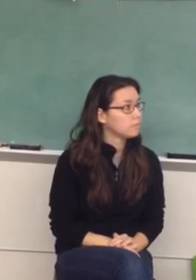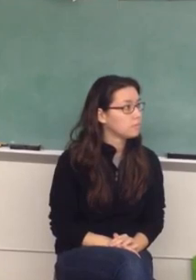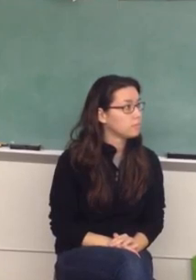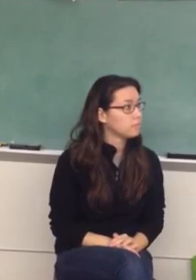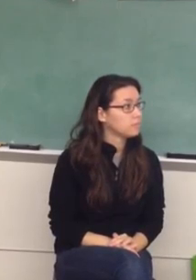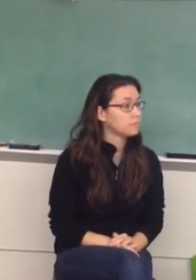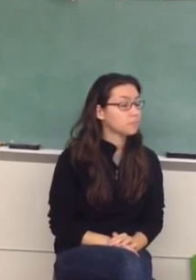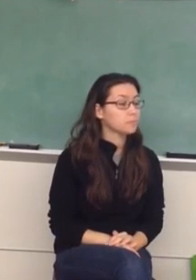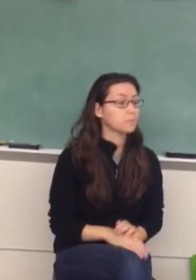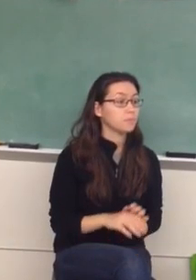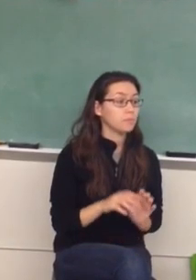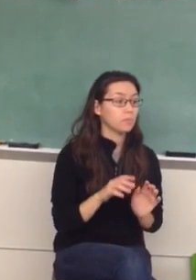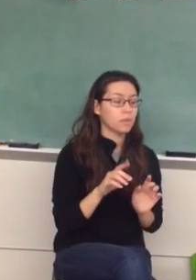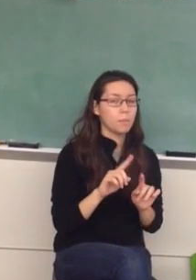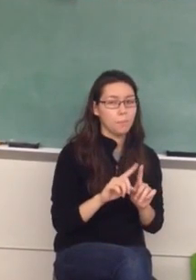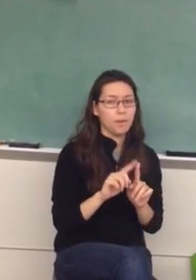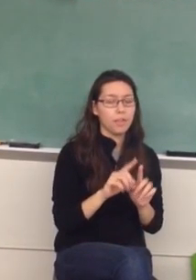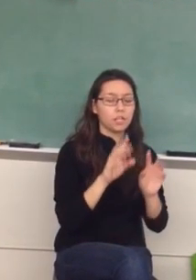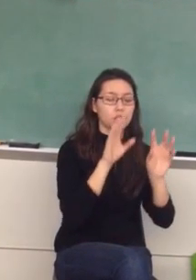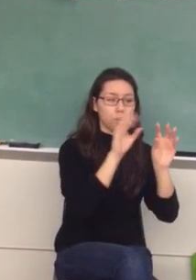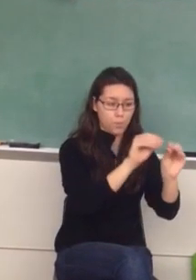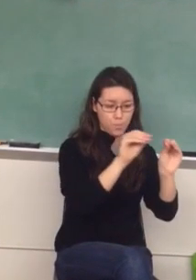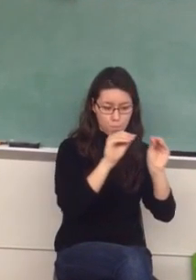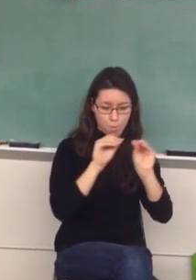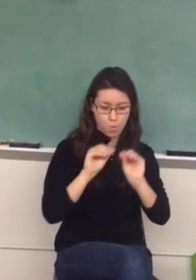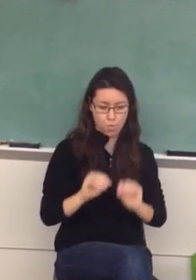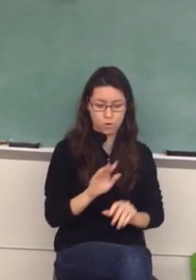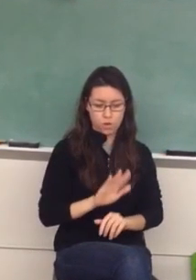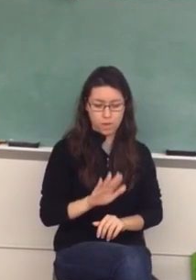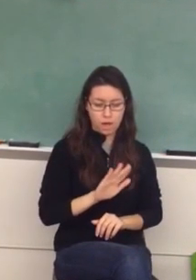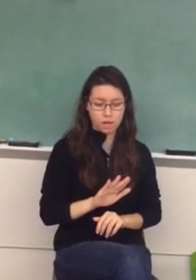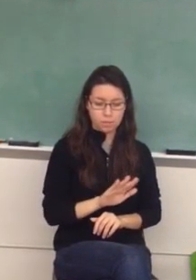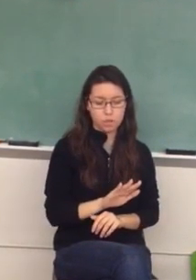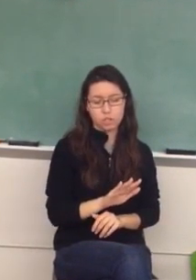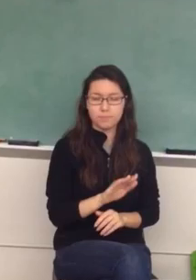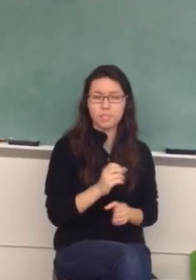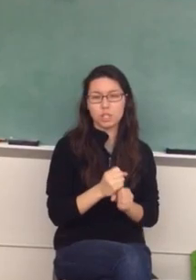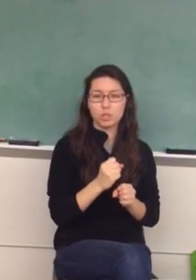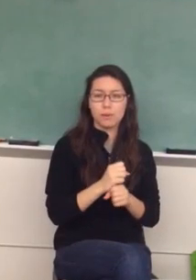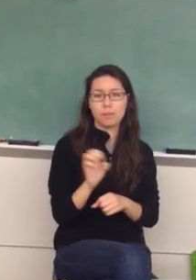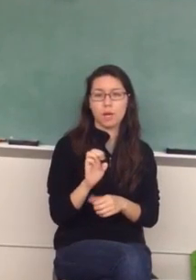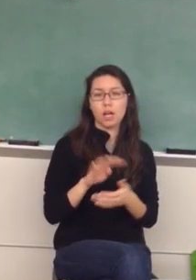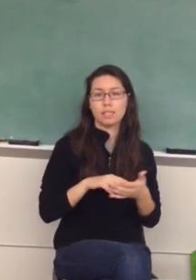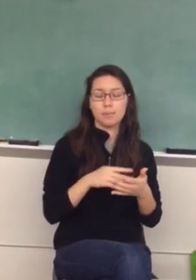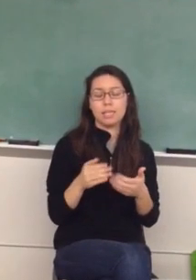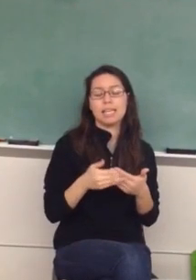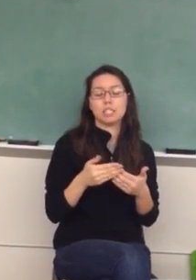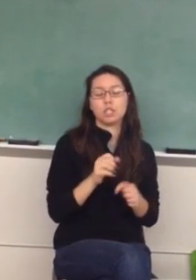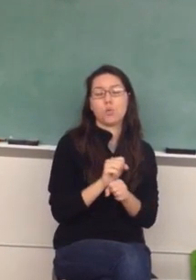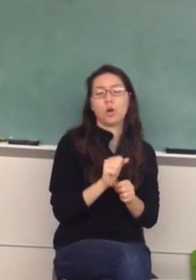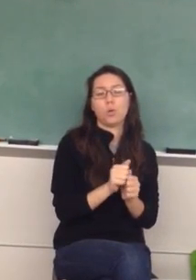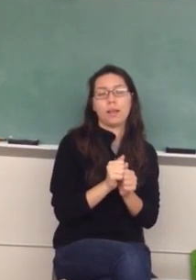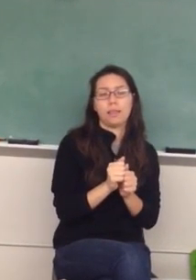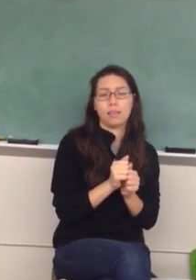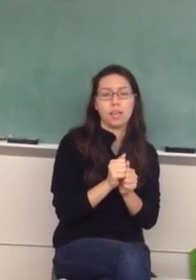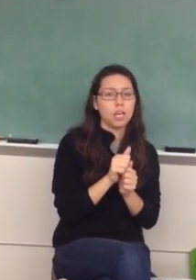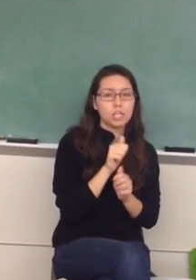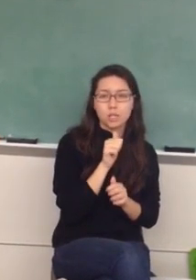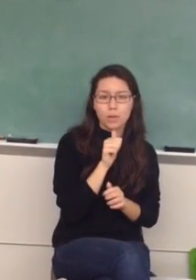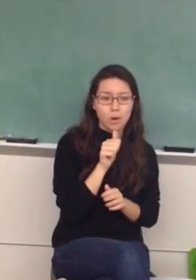They are moved to the bottom to make the periodic table easier to work with. So we don't have to have a 3rd page